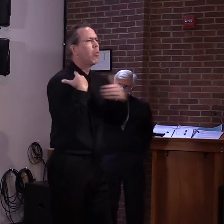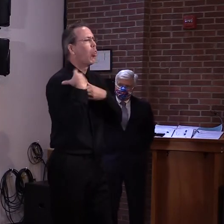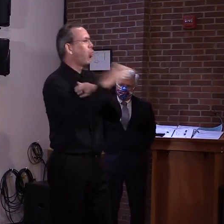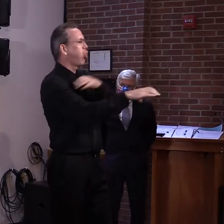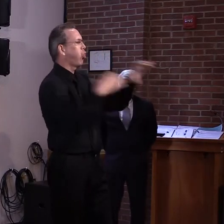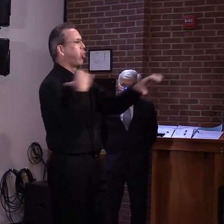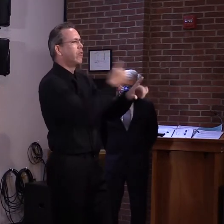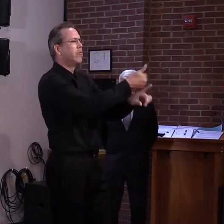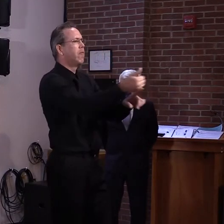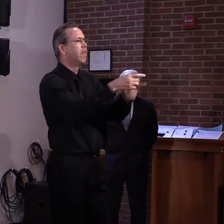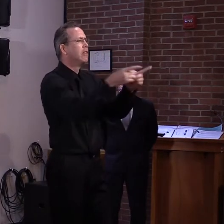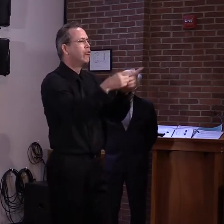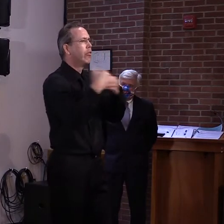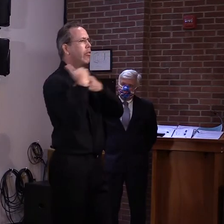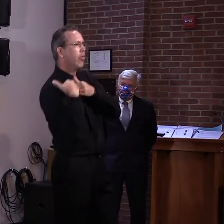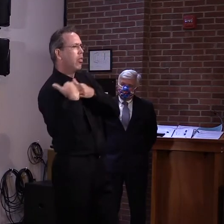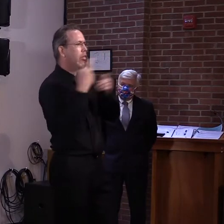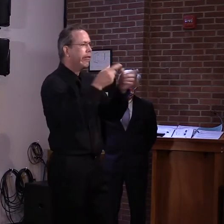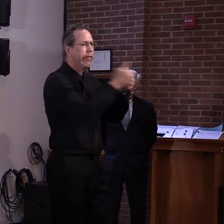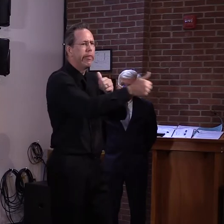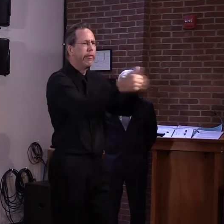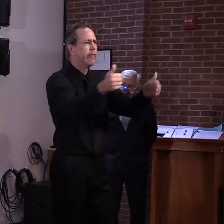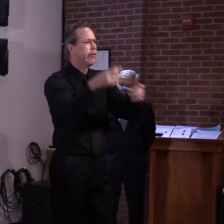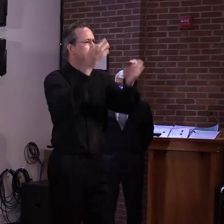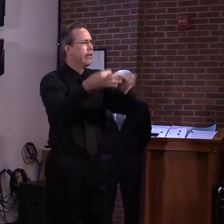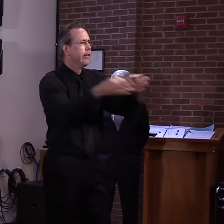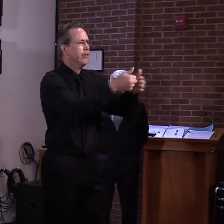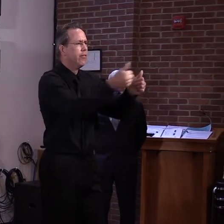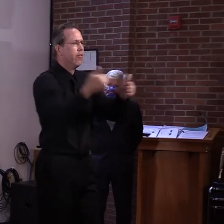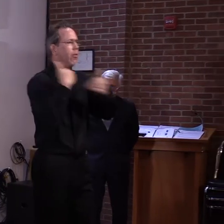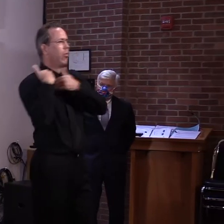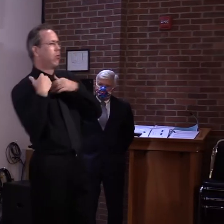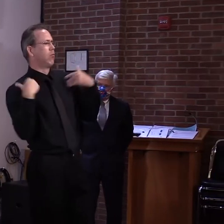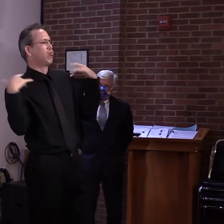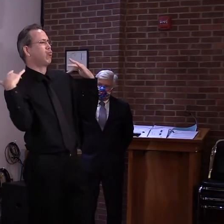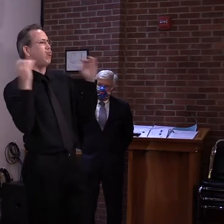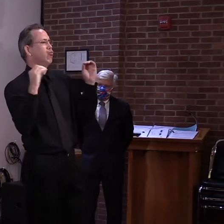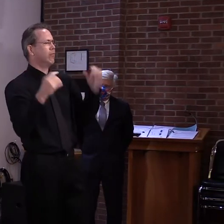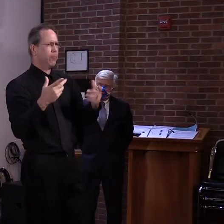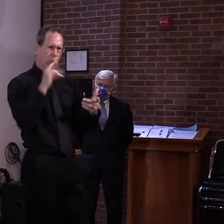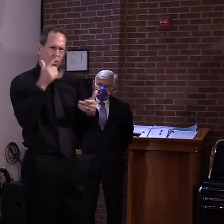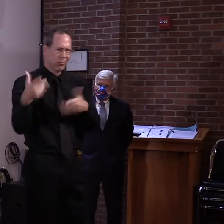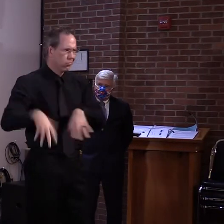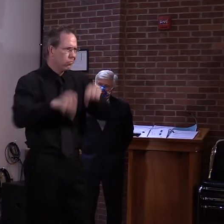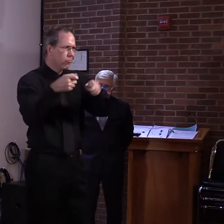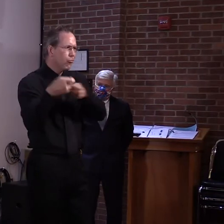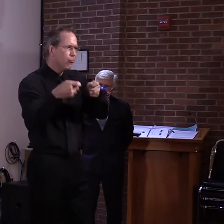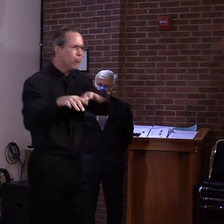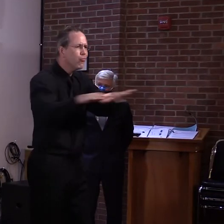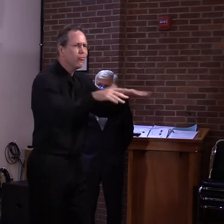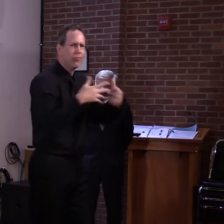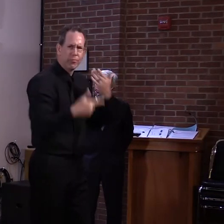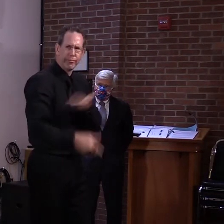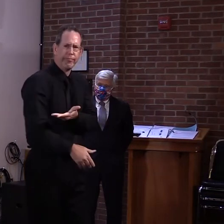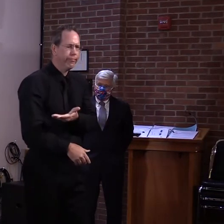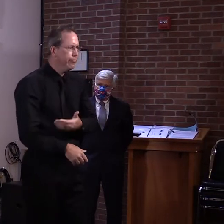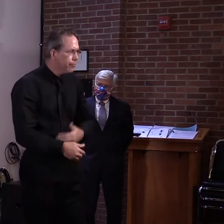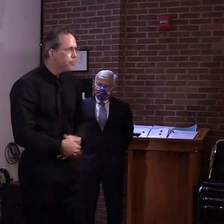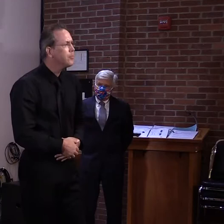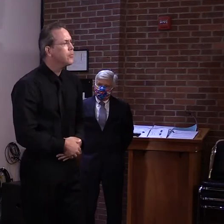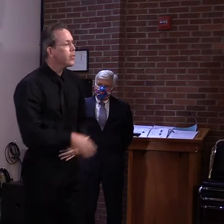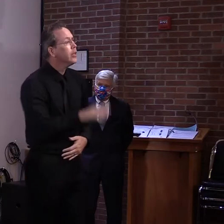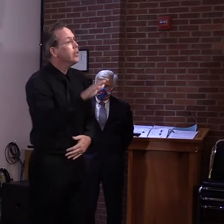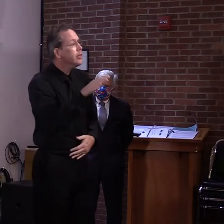leaving it to them to decide? Yeah, well, thanks for that question. As you might remember, it was my wish